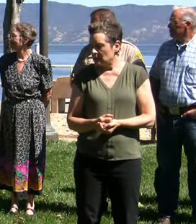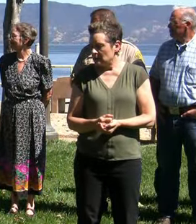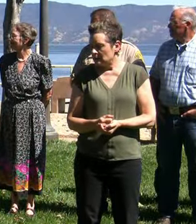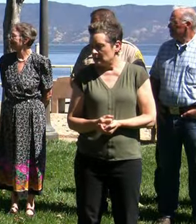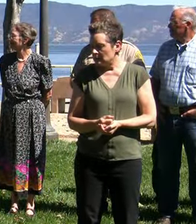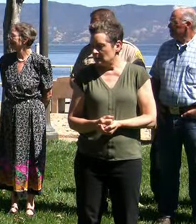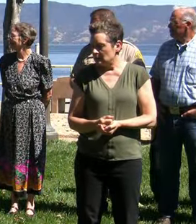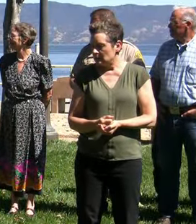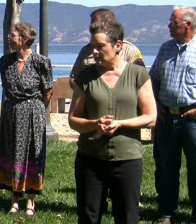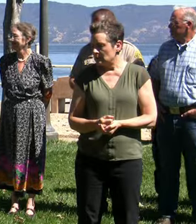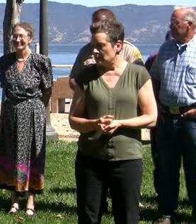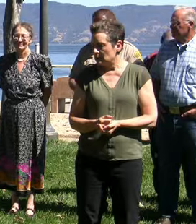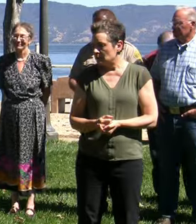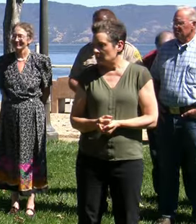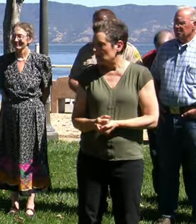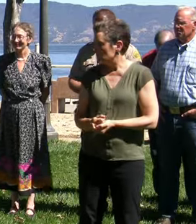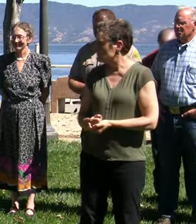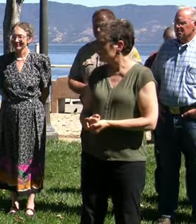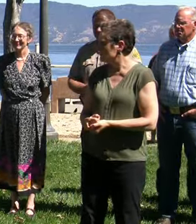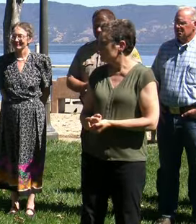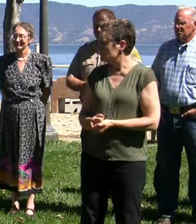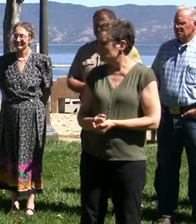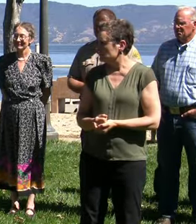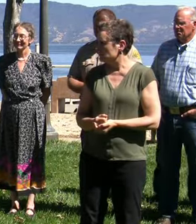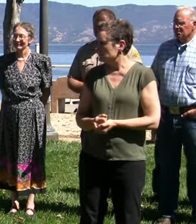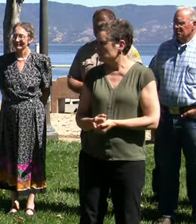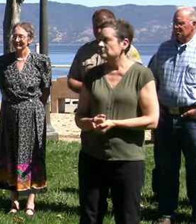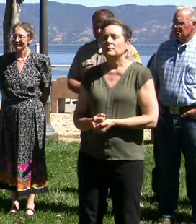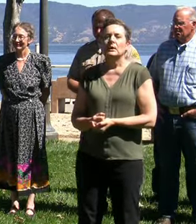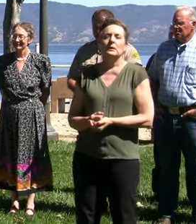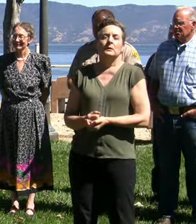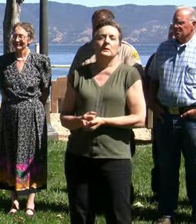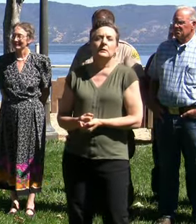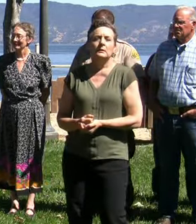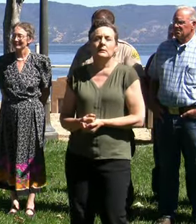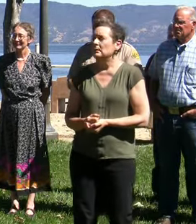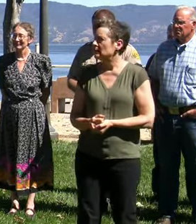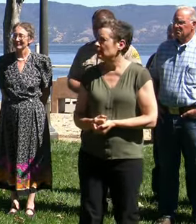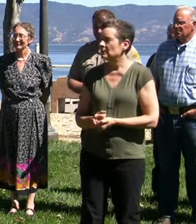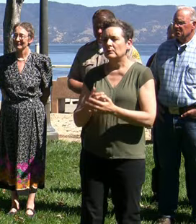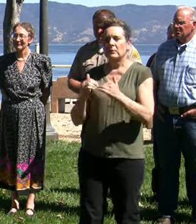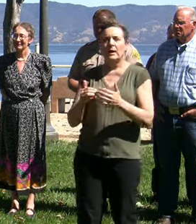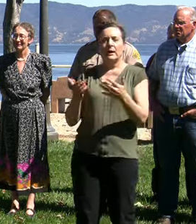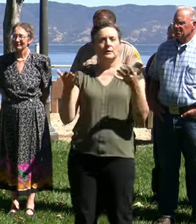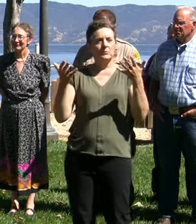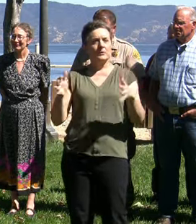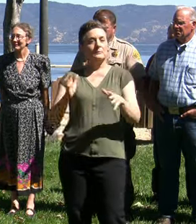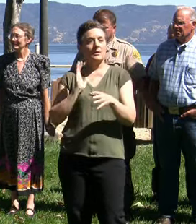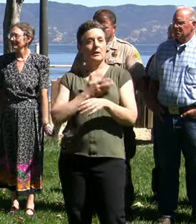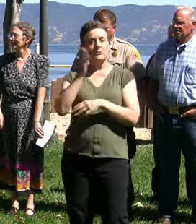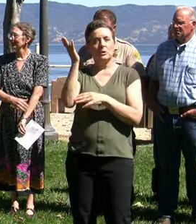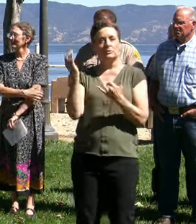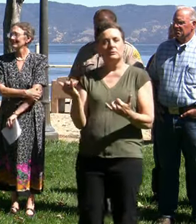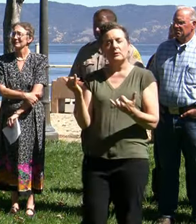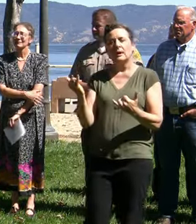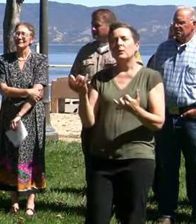Yes. That completes our speakers for today. We have